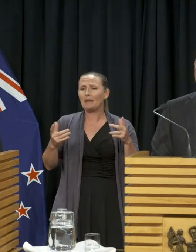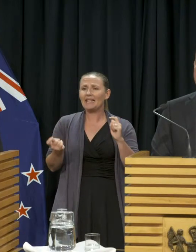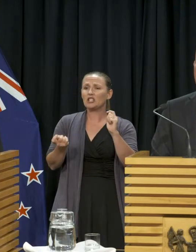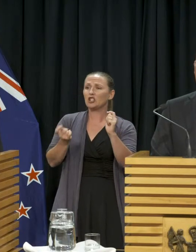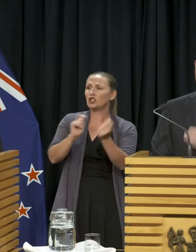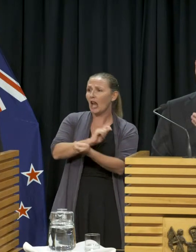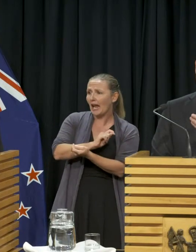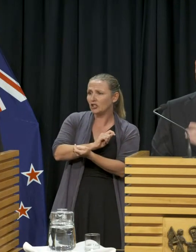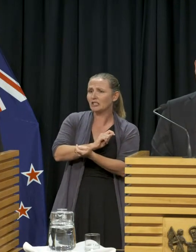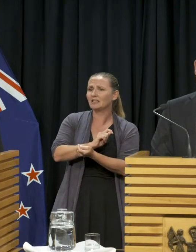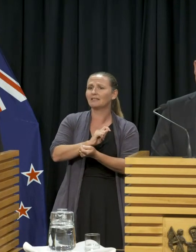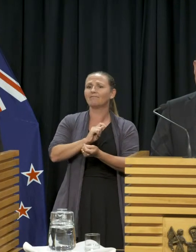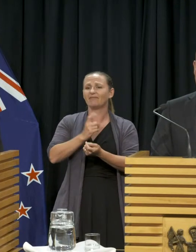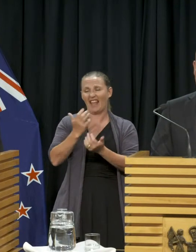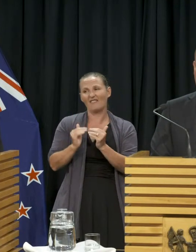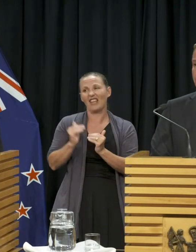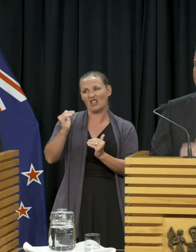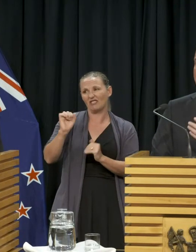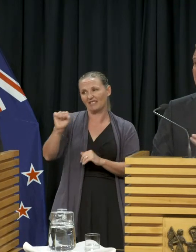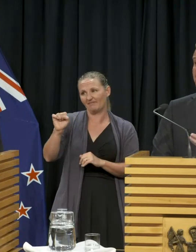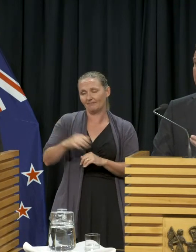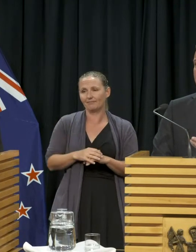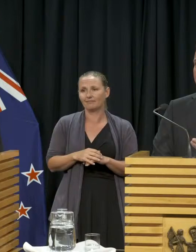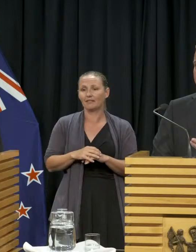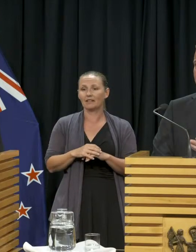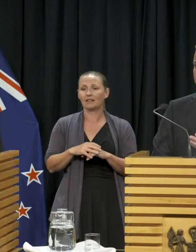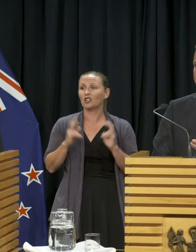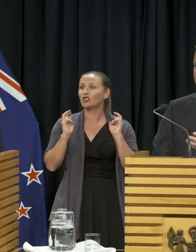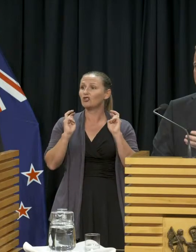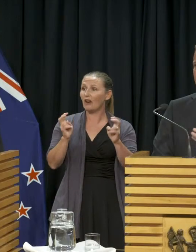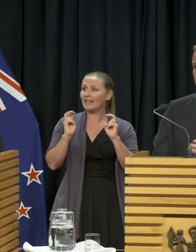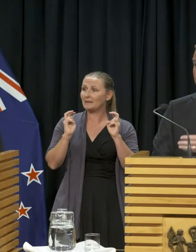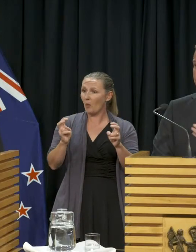in an increase. And in places like transport, where it is largely a